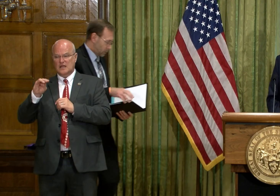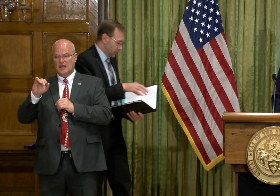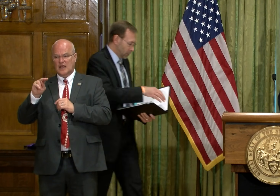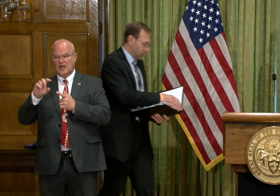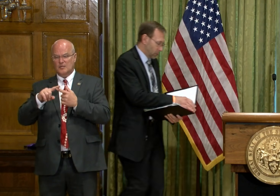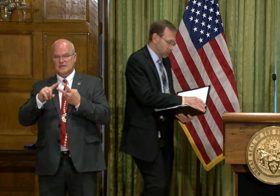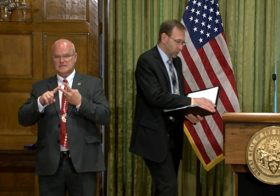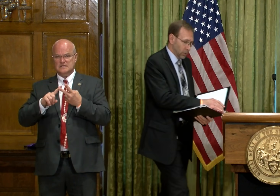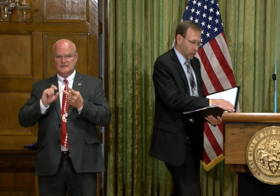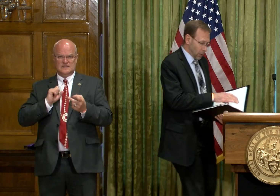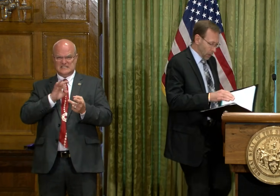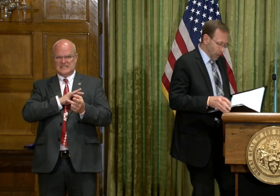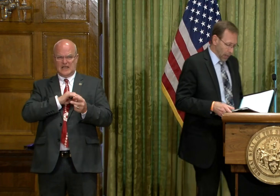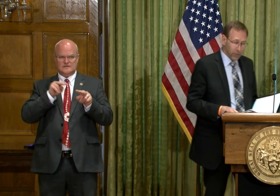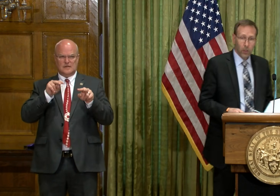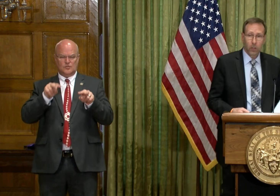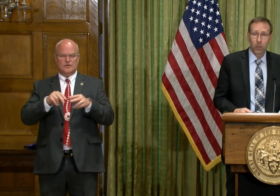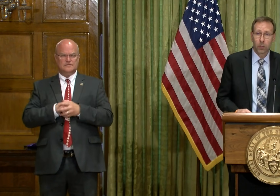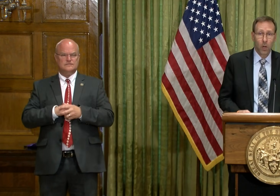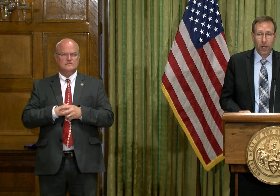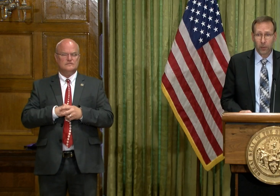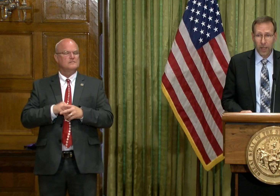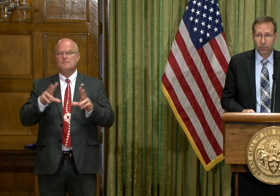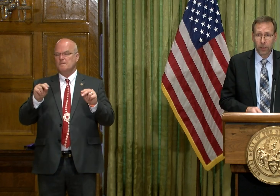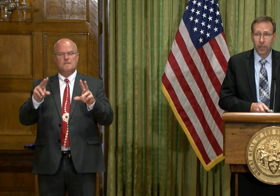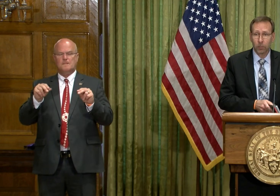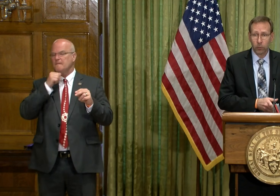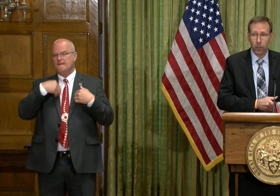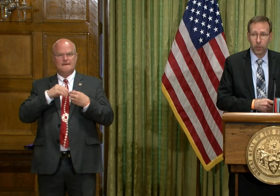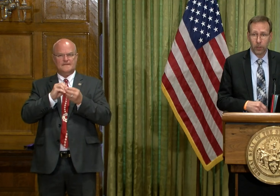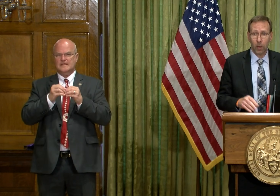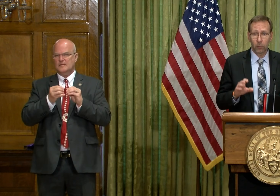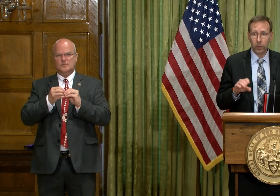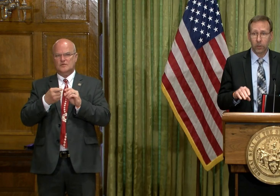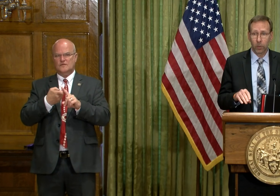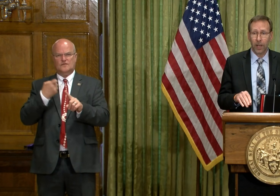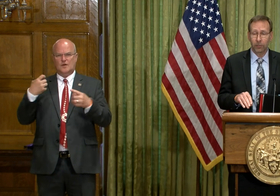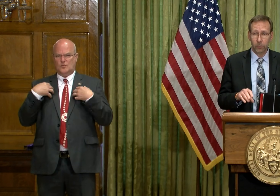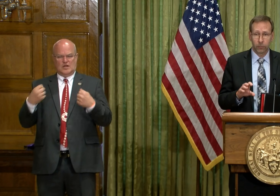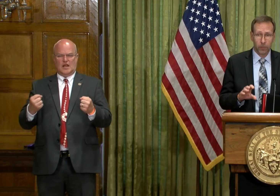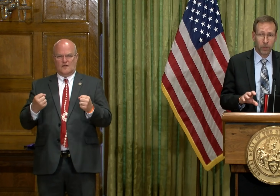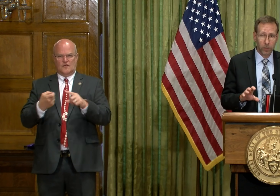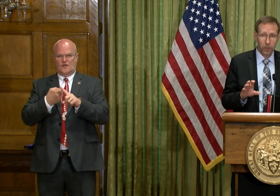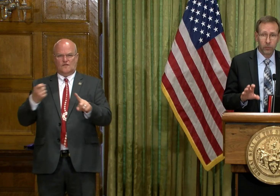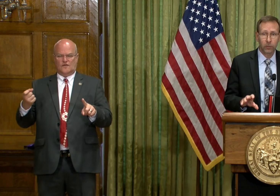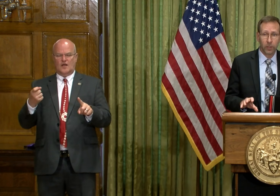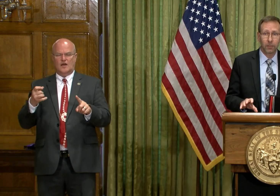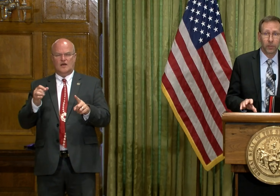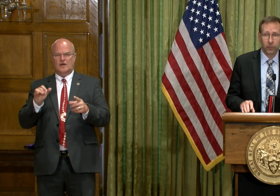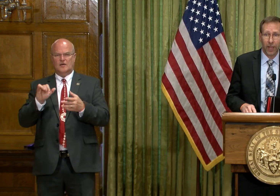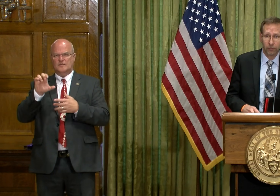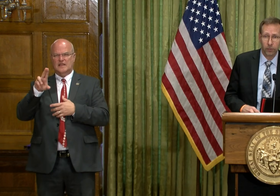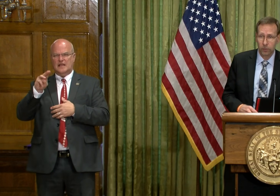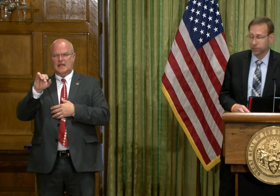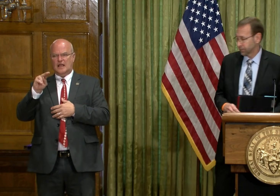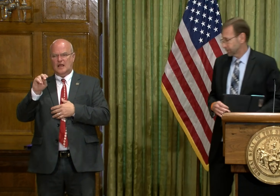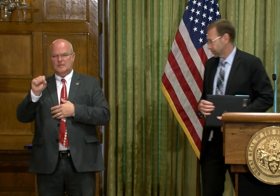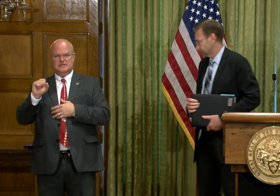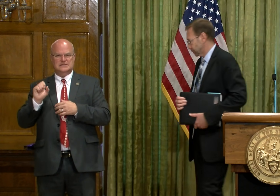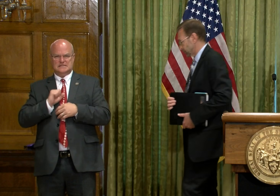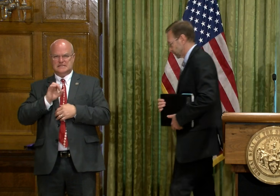just from a staff standpoint. no, I don't have numbers on recovered from the Cummins